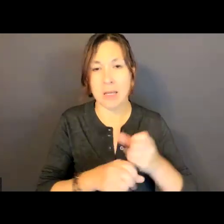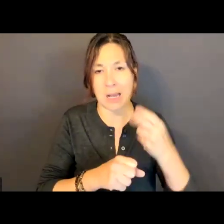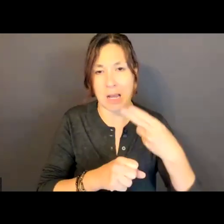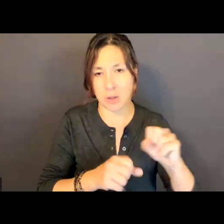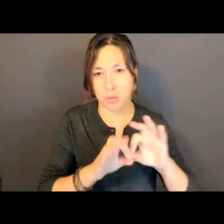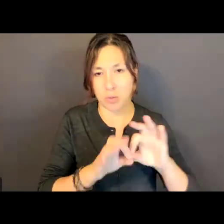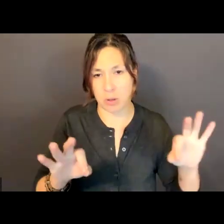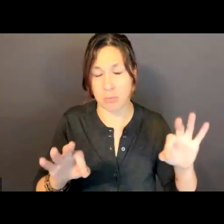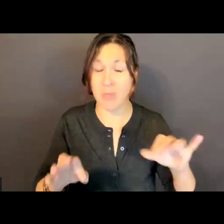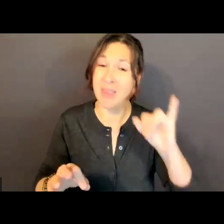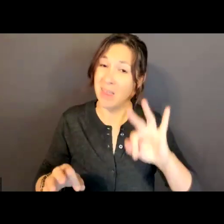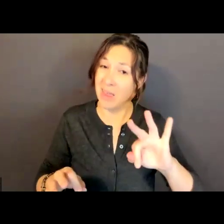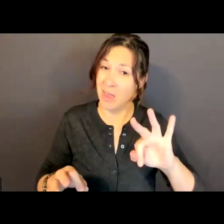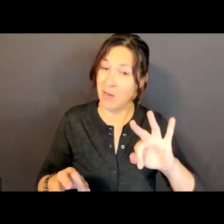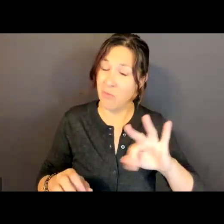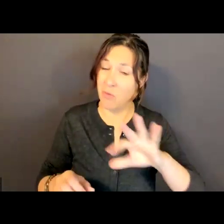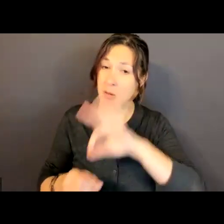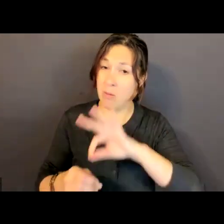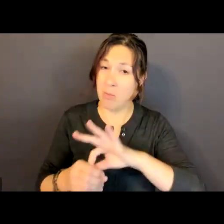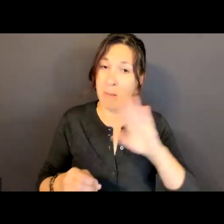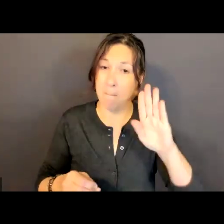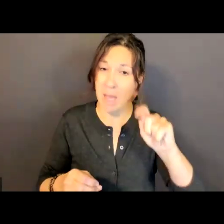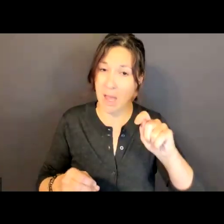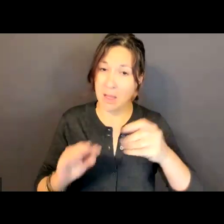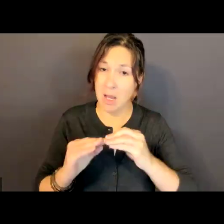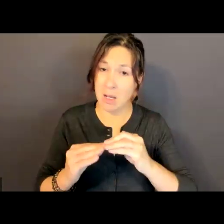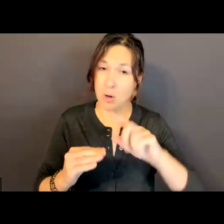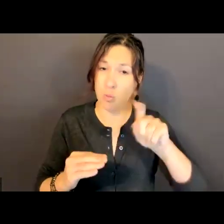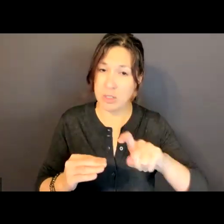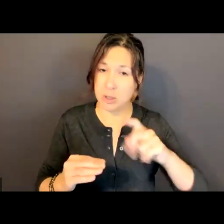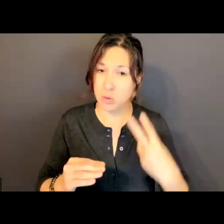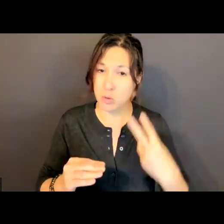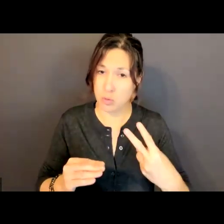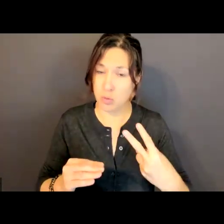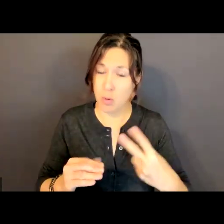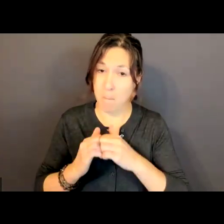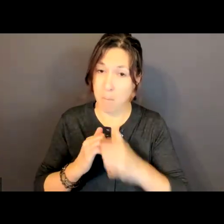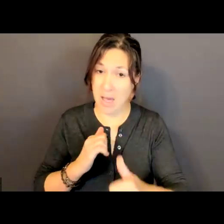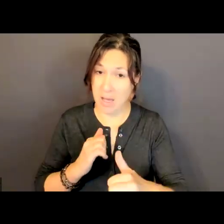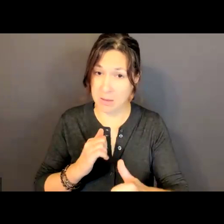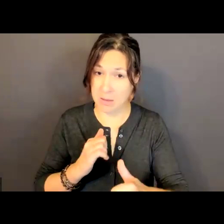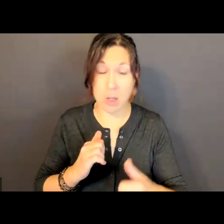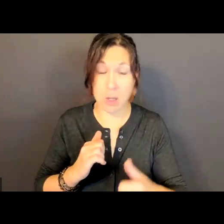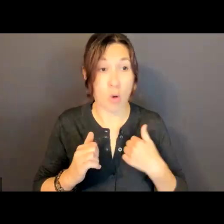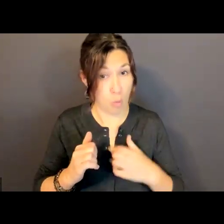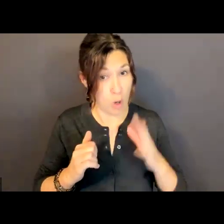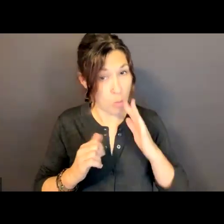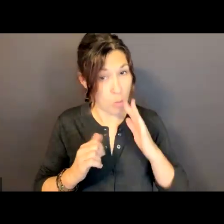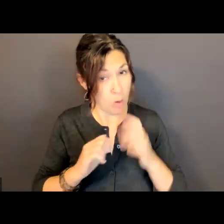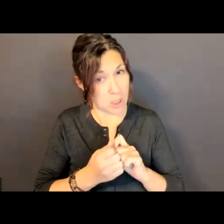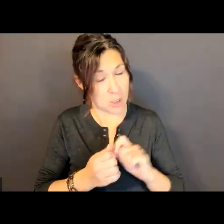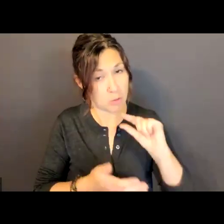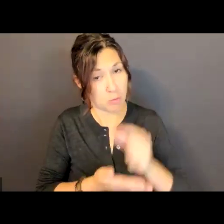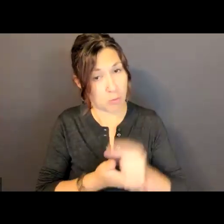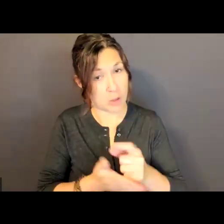ballot measure 2 goes through, are we changing graduation requirements? And so I think we